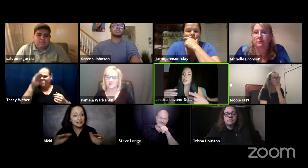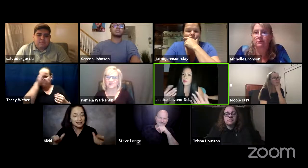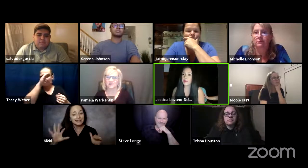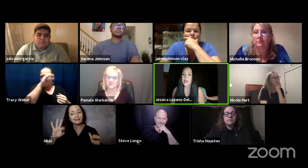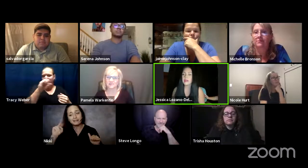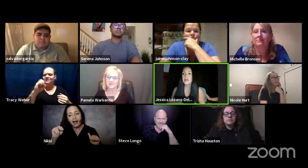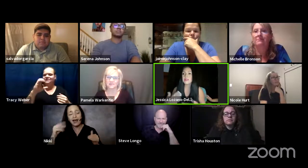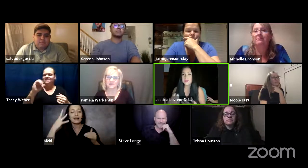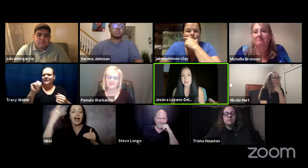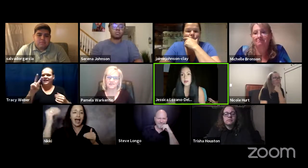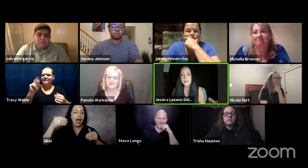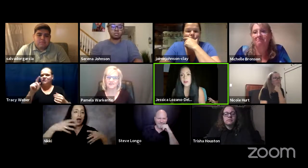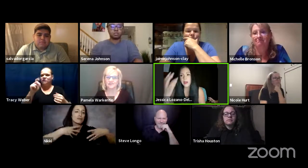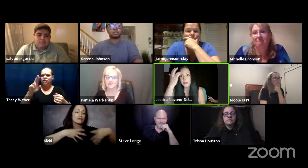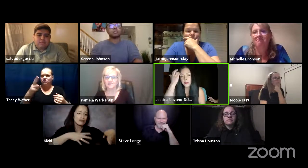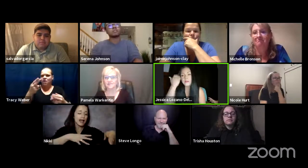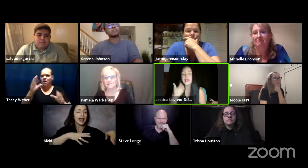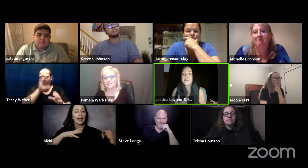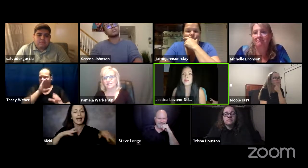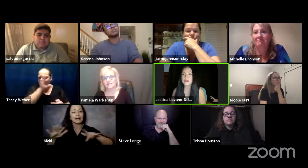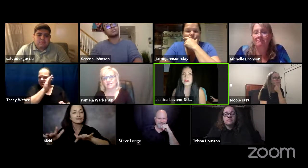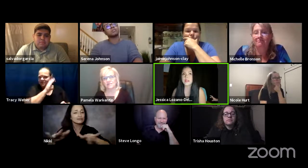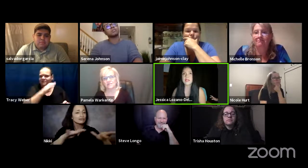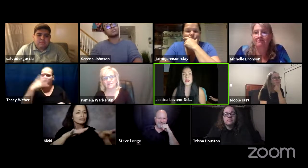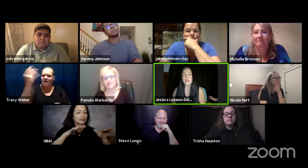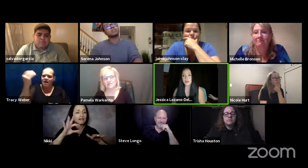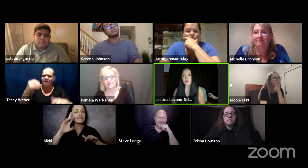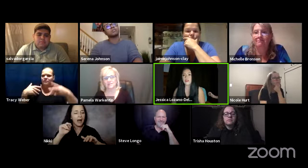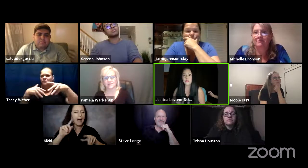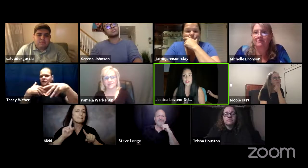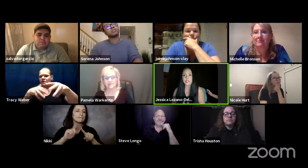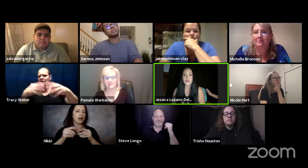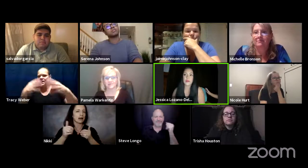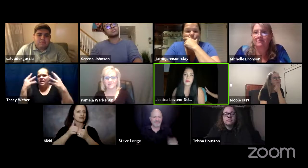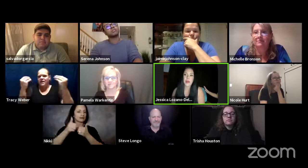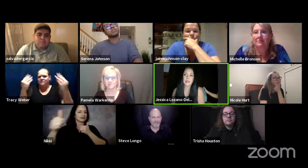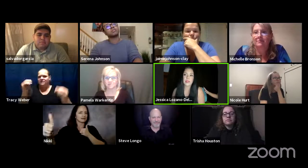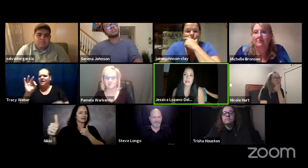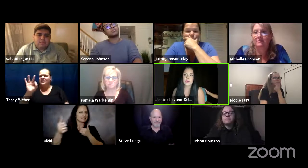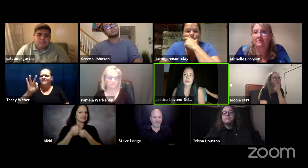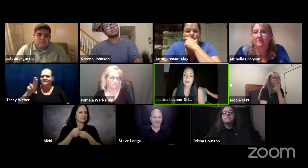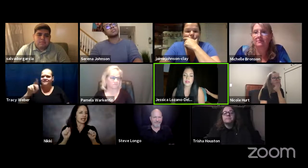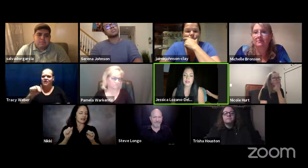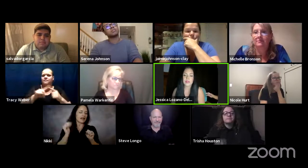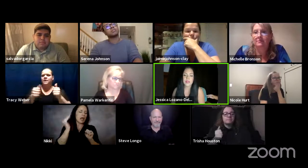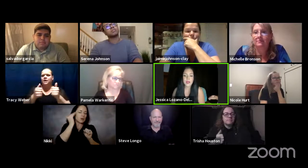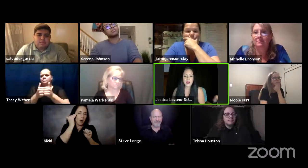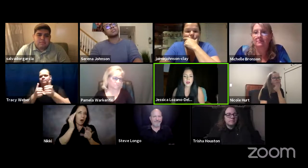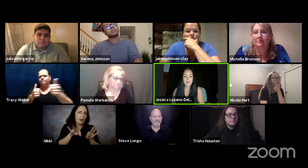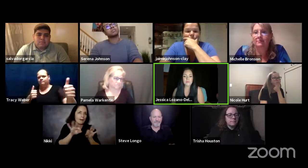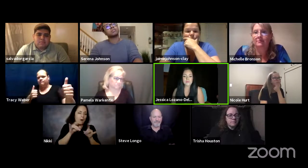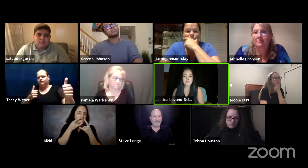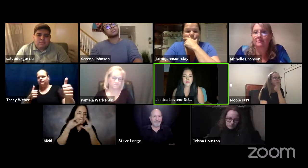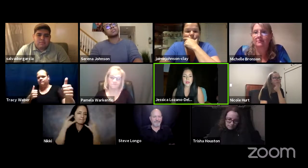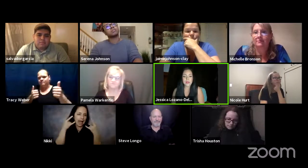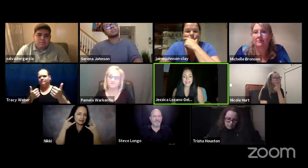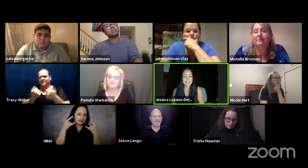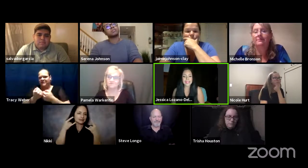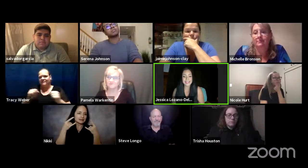your parade, still have fun, but keep your distance and know that you need to wear your mask this Halloween season. They said